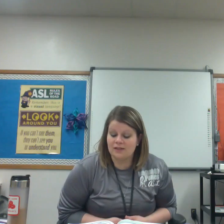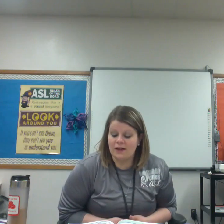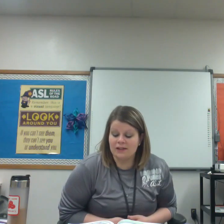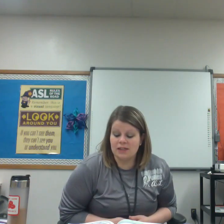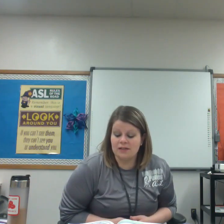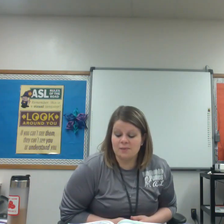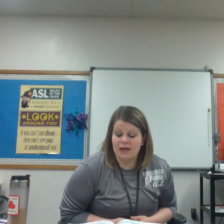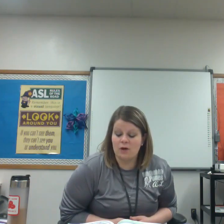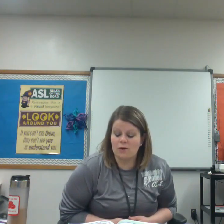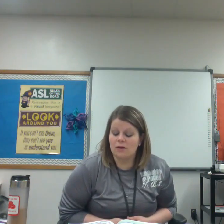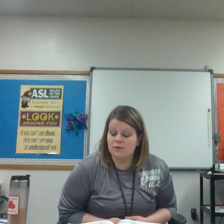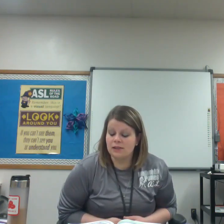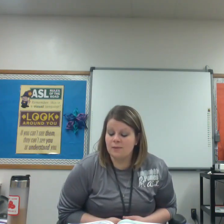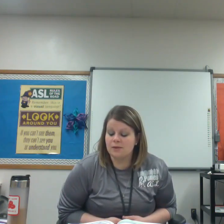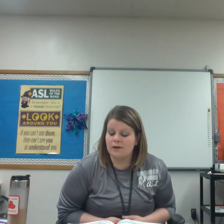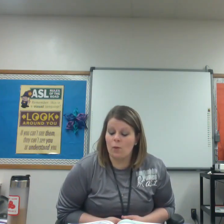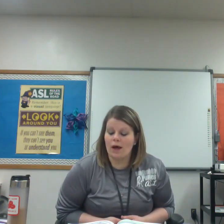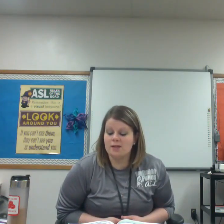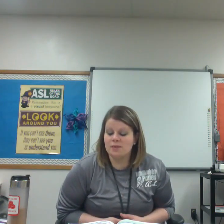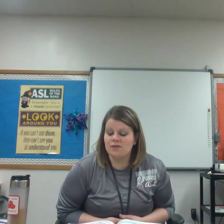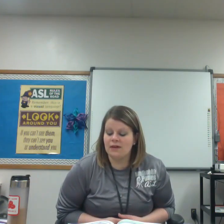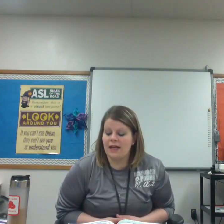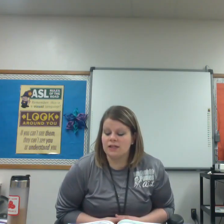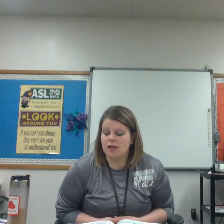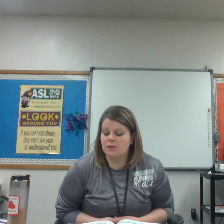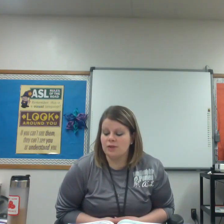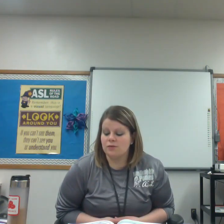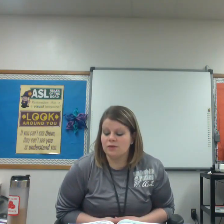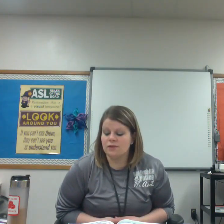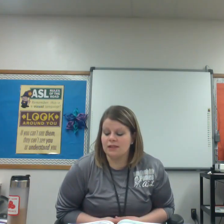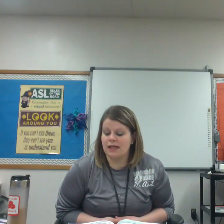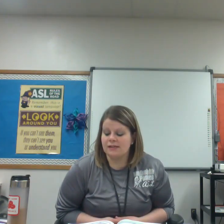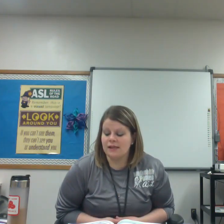classifier skills by closely observing why specific hand shapes are used for signs and the